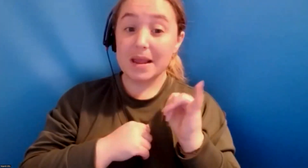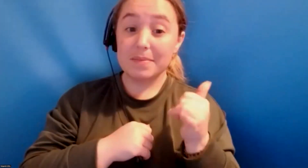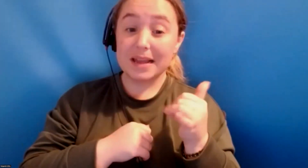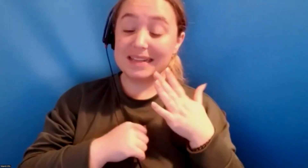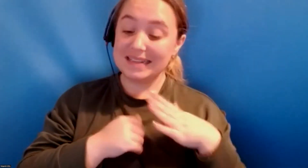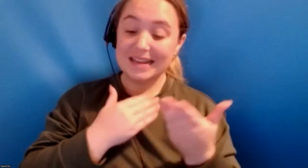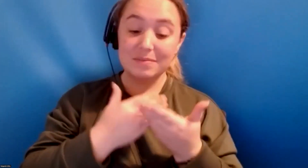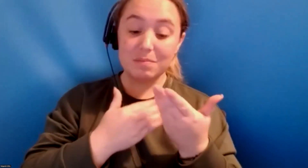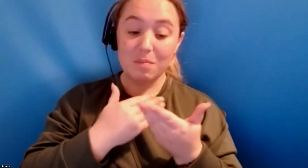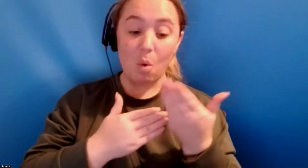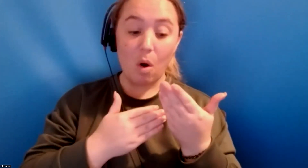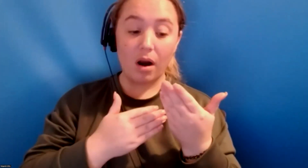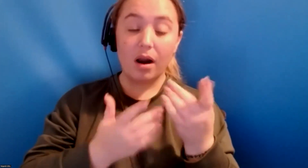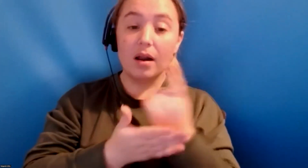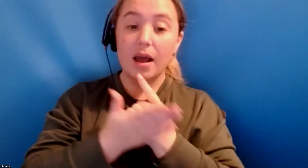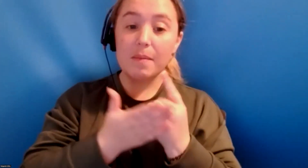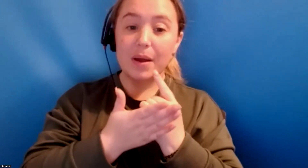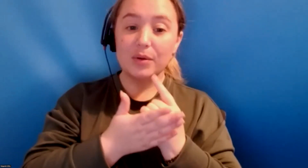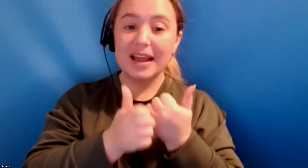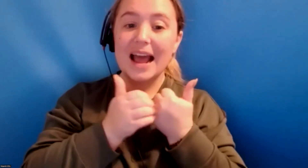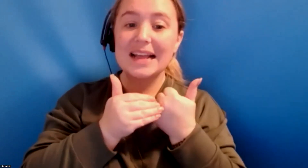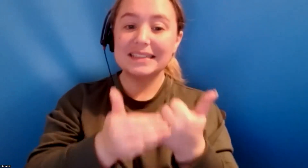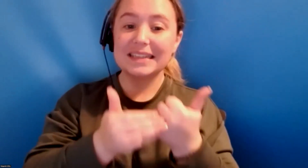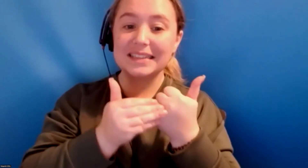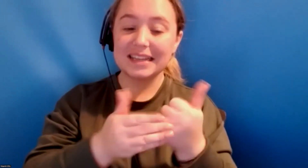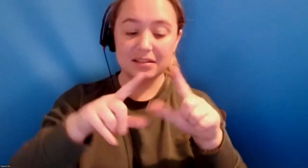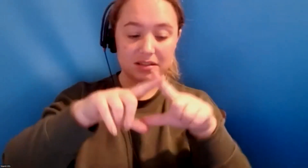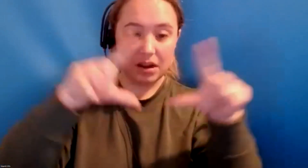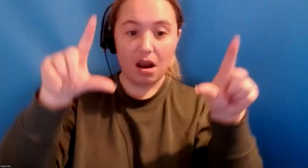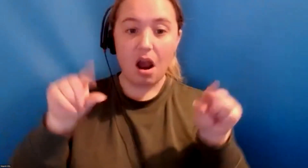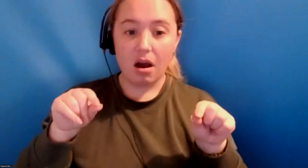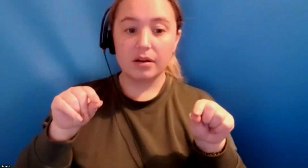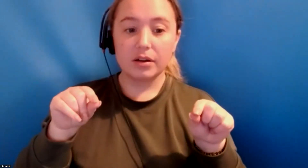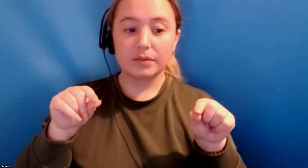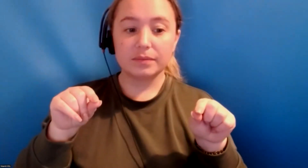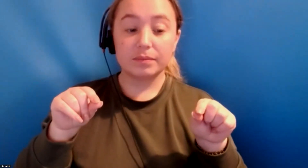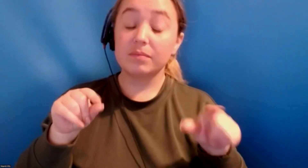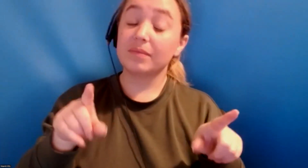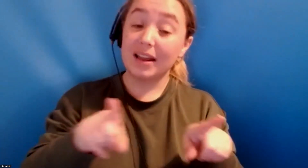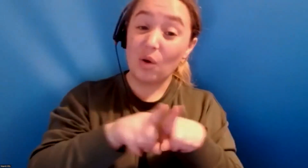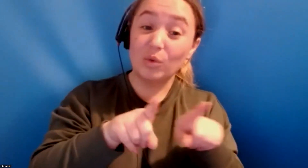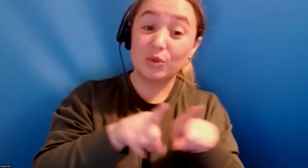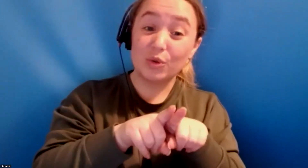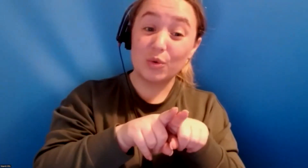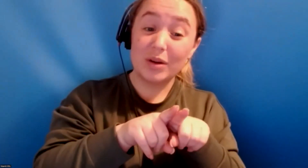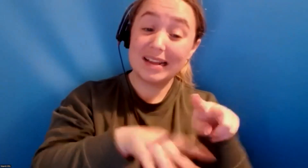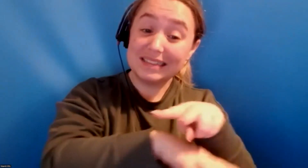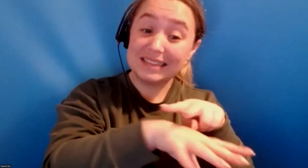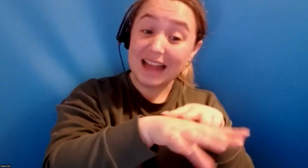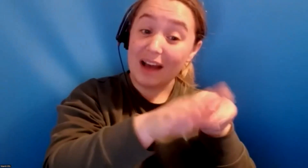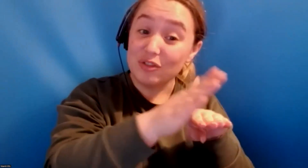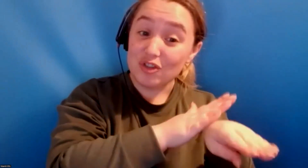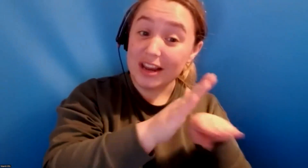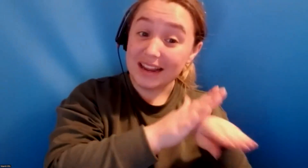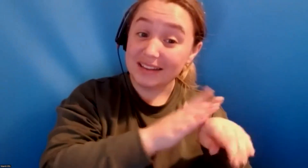Could greater use be made of that? Along with what is the training of staff around helping